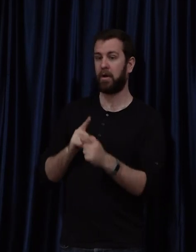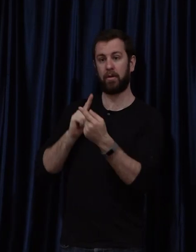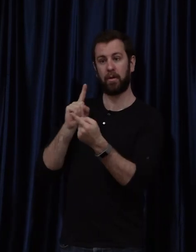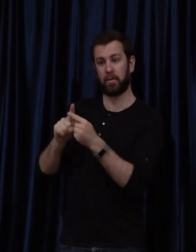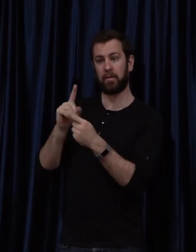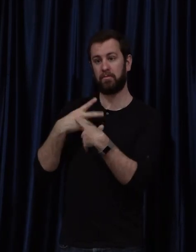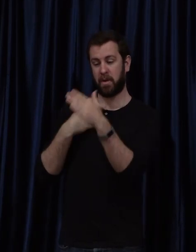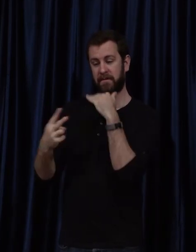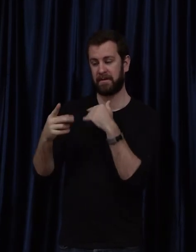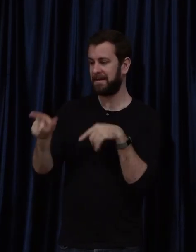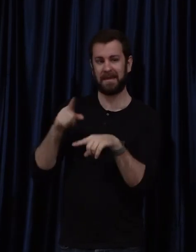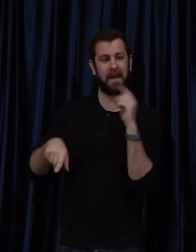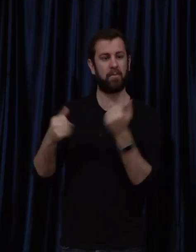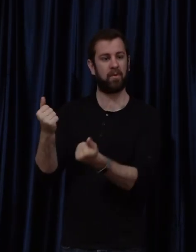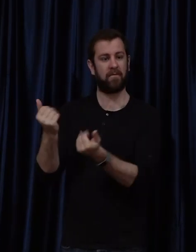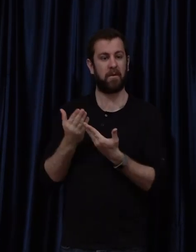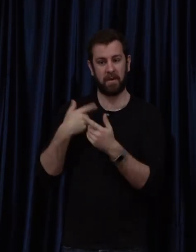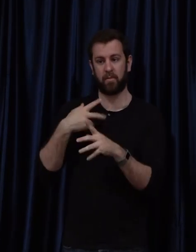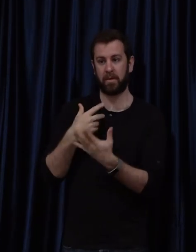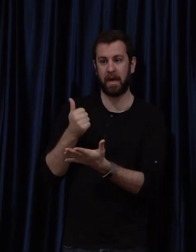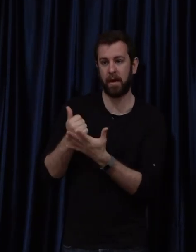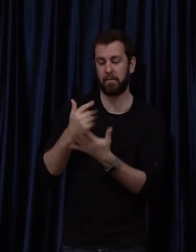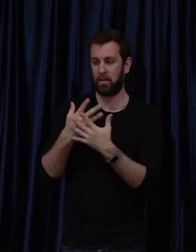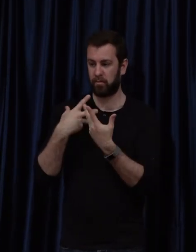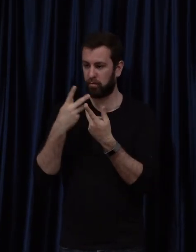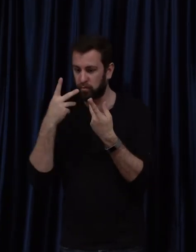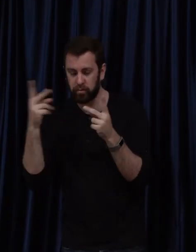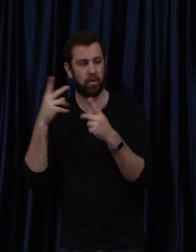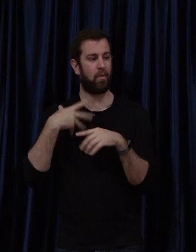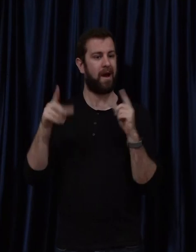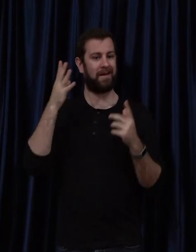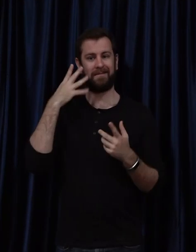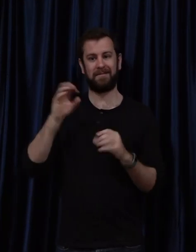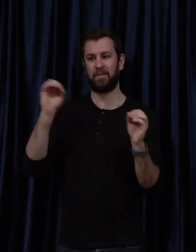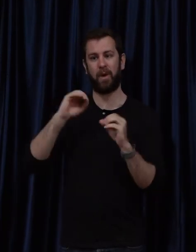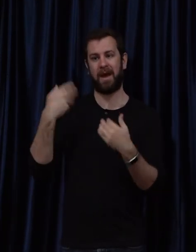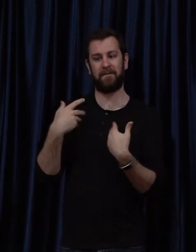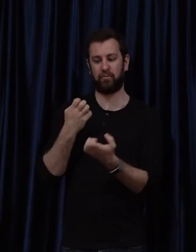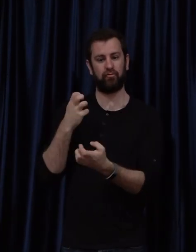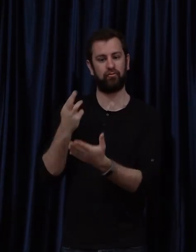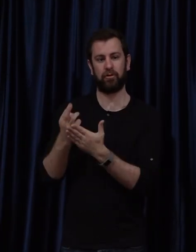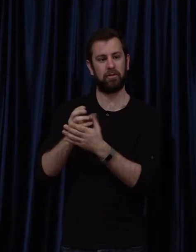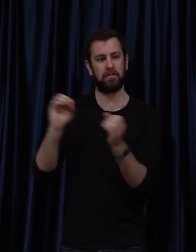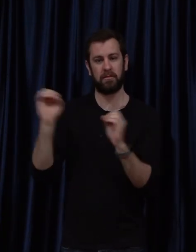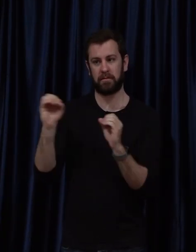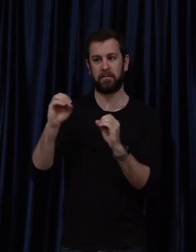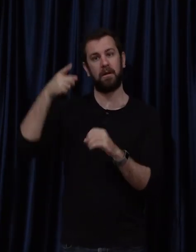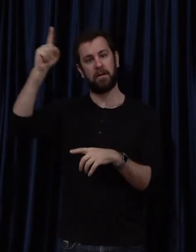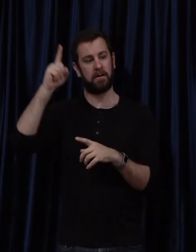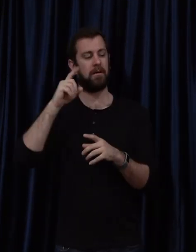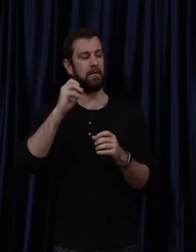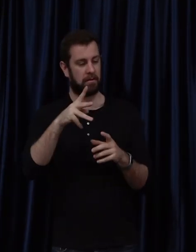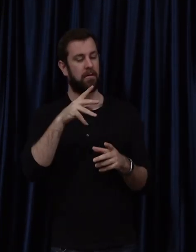any help or conveyance because of the fact that all resources were depleted and exhausted. And Allah sketches the image